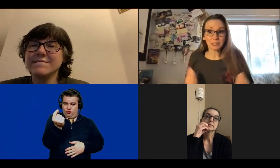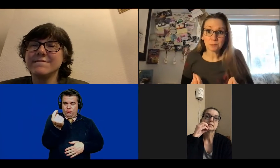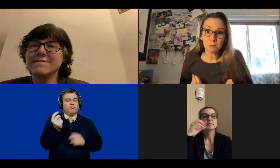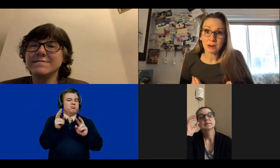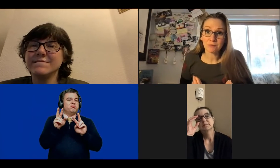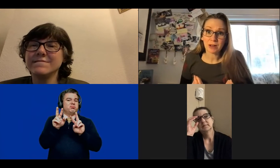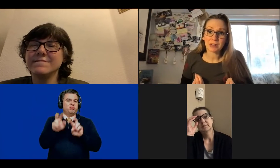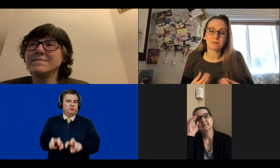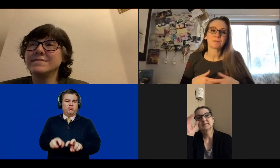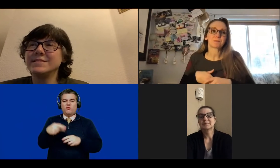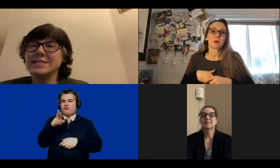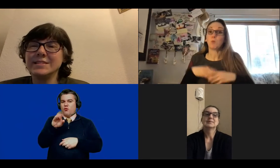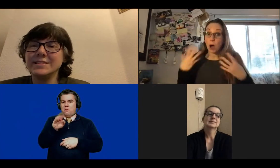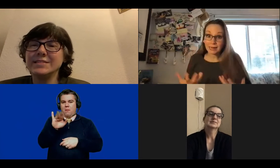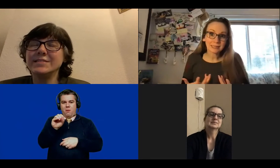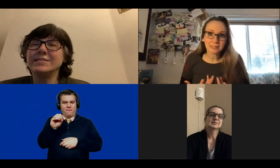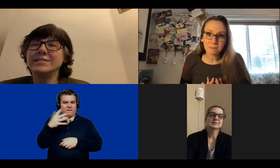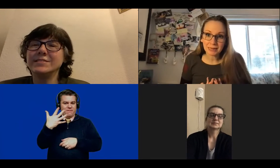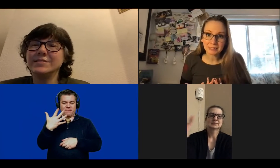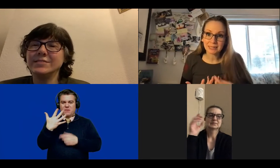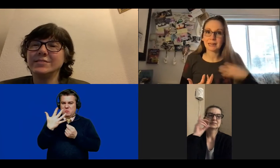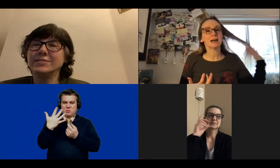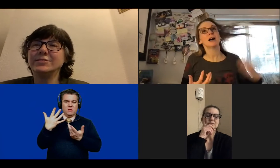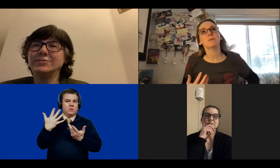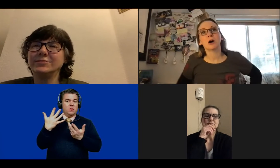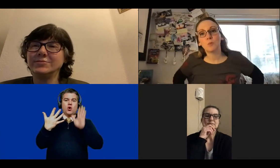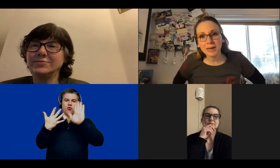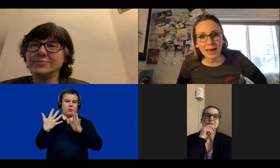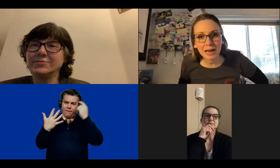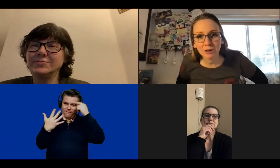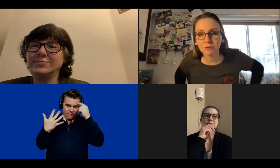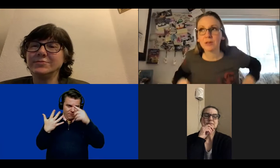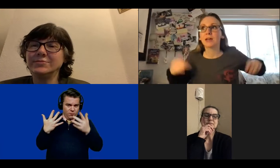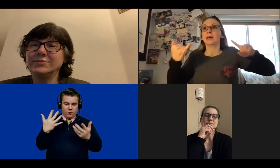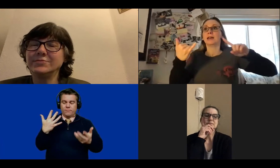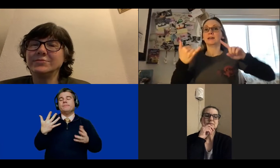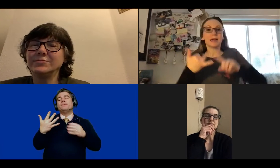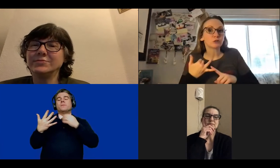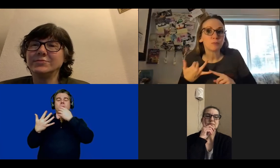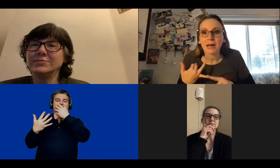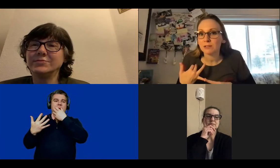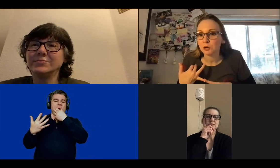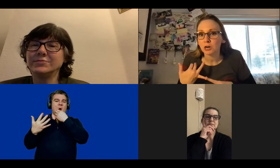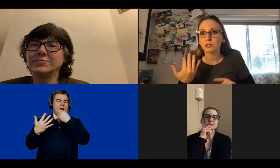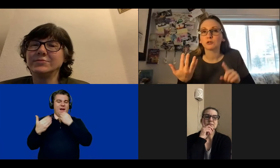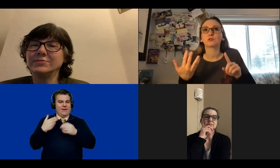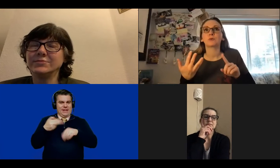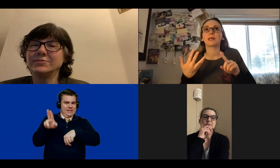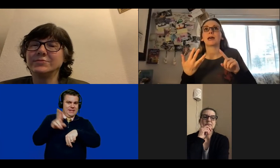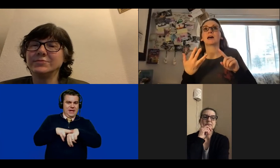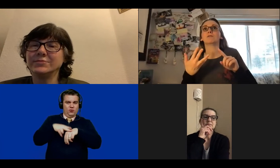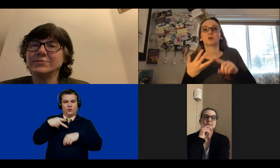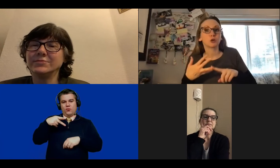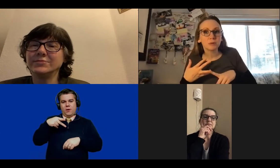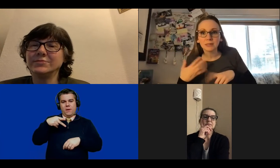what is PROBIO5, why is it amazing. We have naturopath doctors,